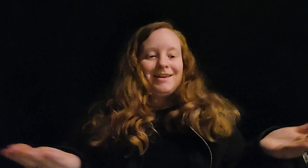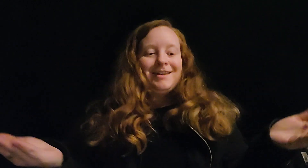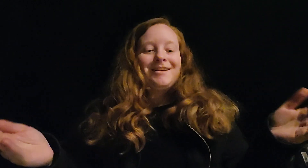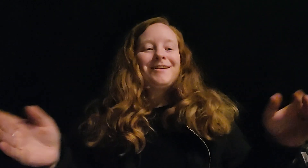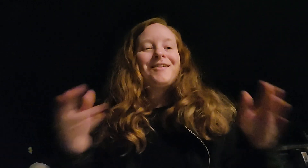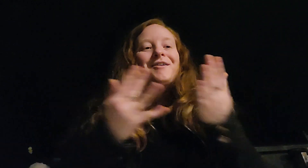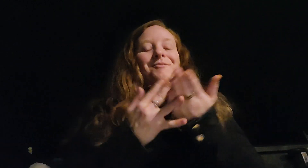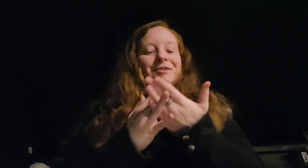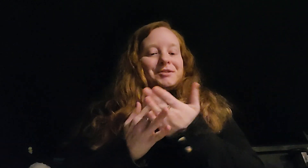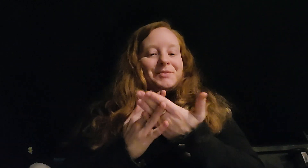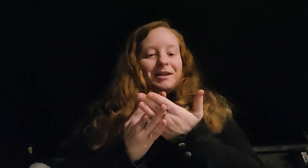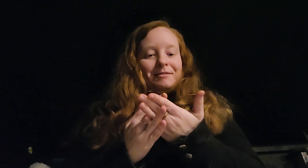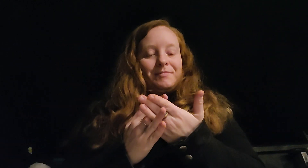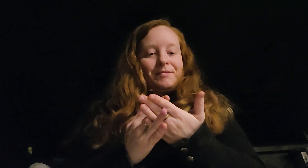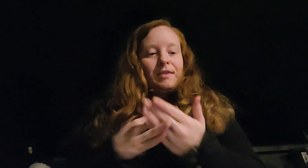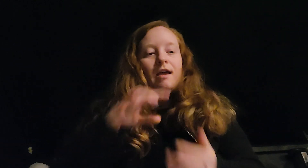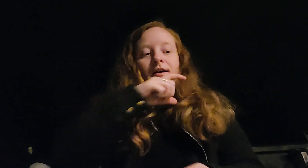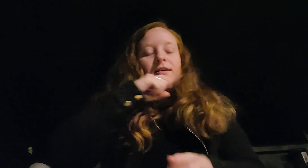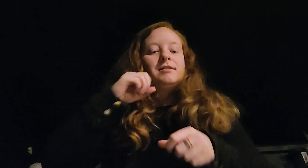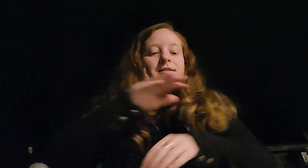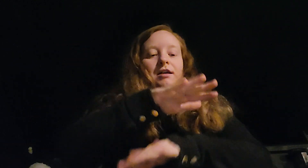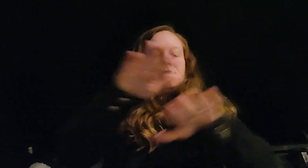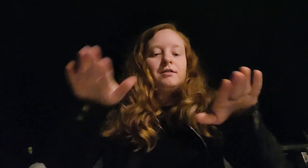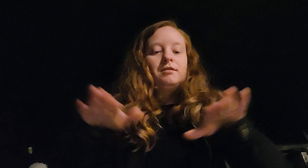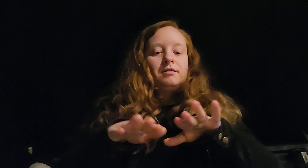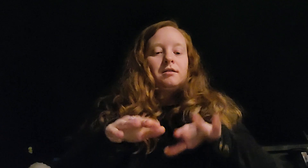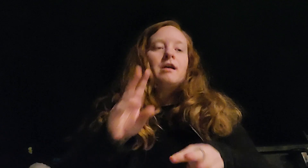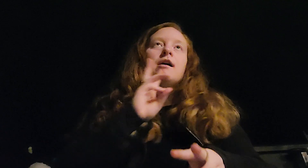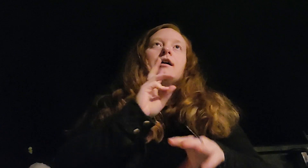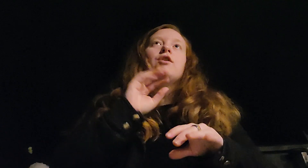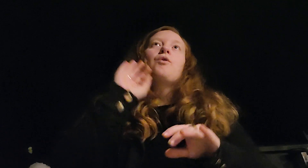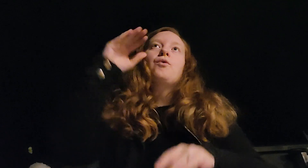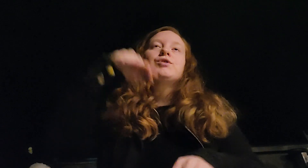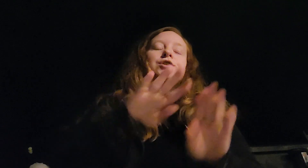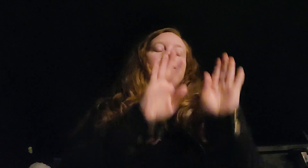everything between, desert and ocean.